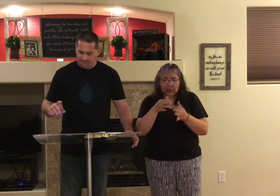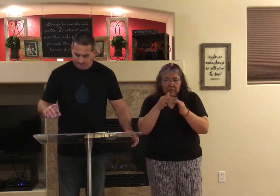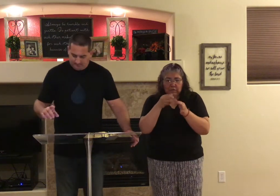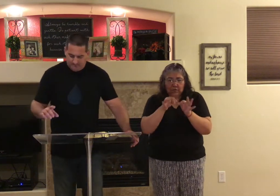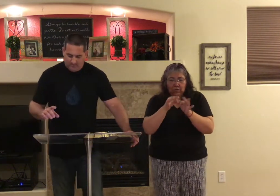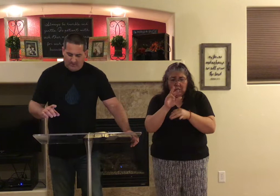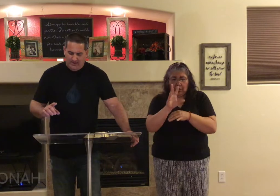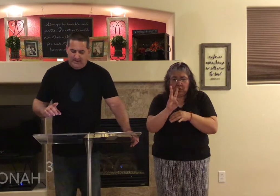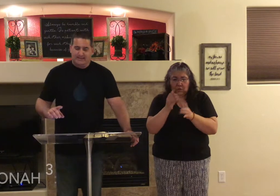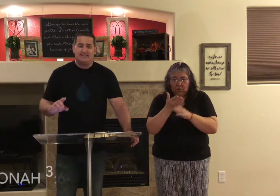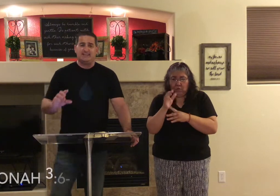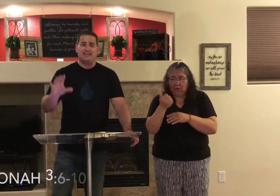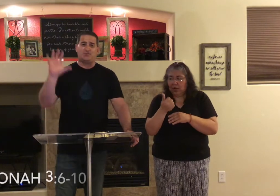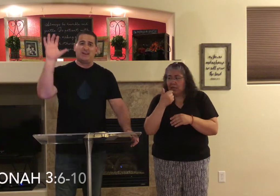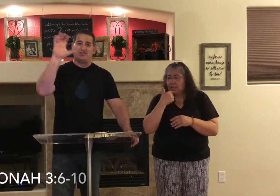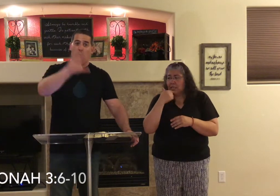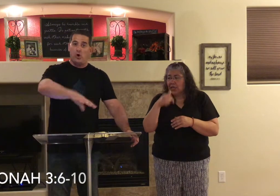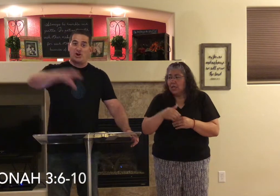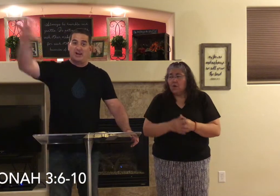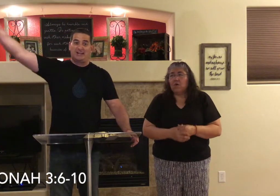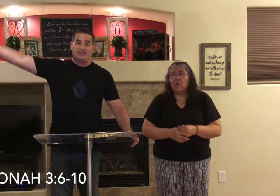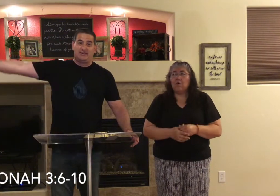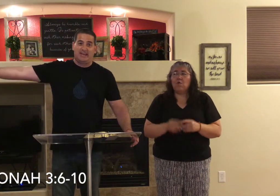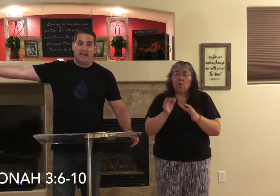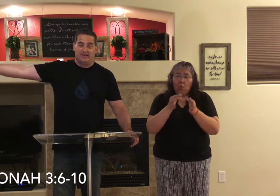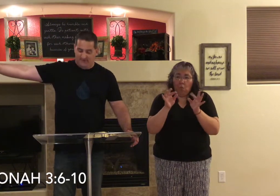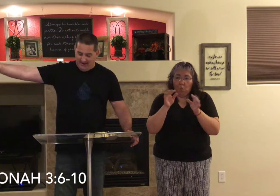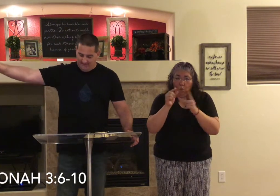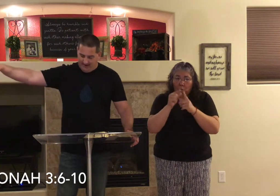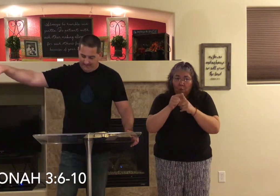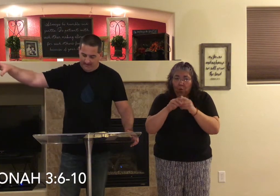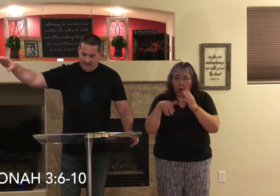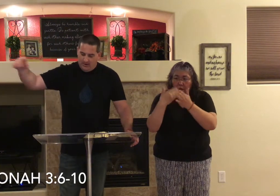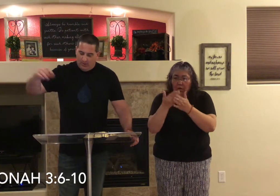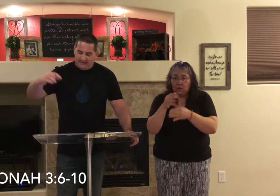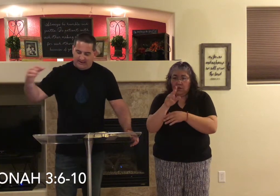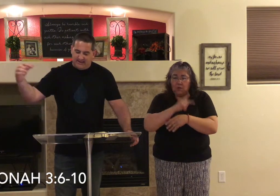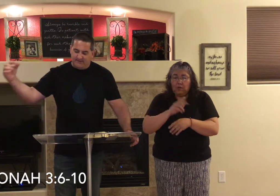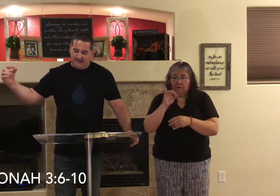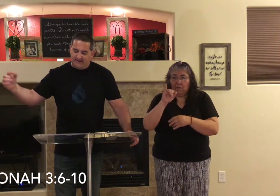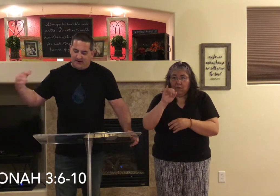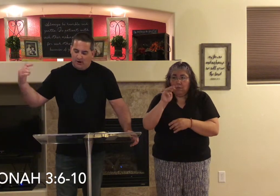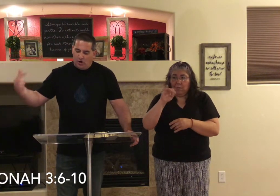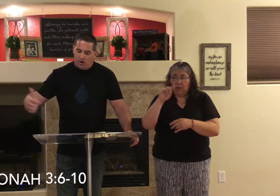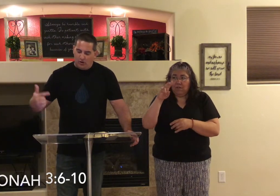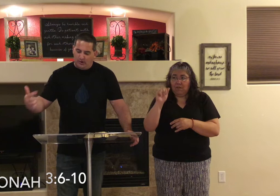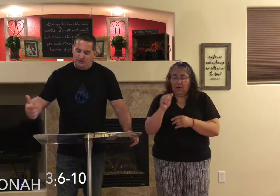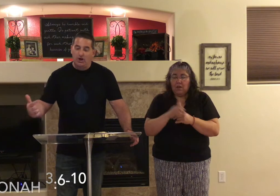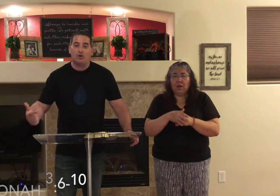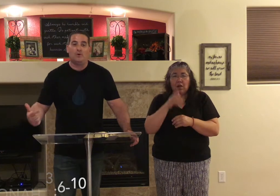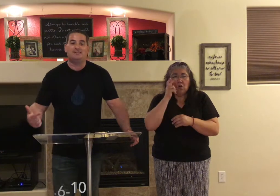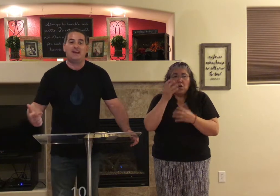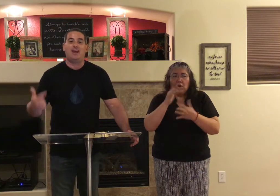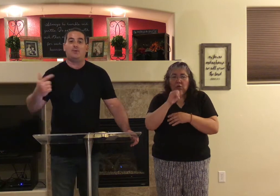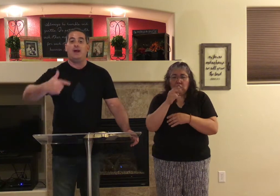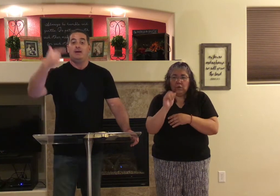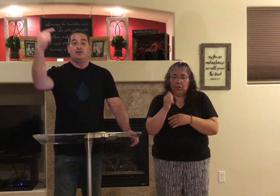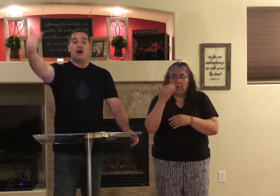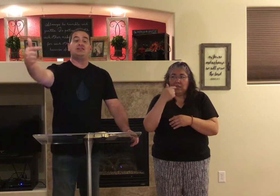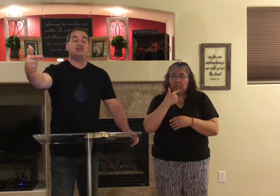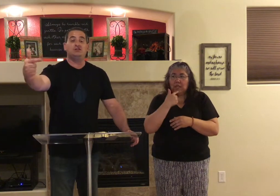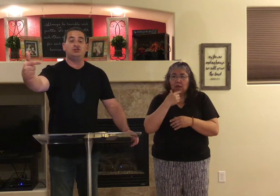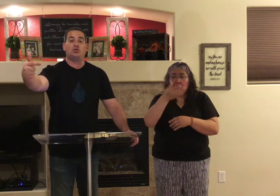10, it says this, right? So word got to the king of Nineveh. When the king of Nineveh heard what Jonah was saying,